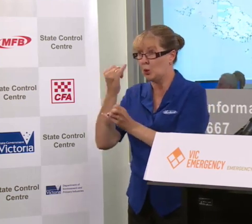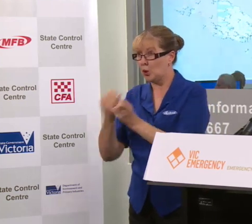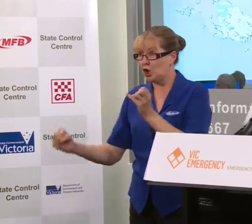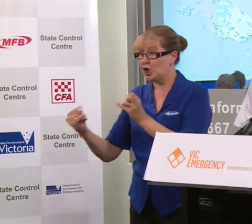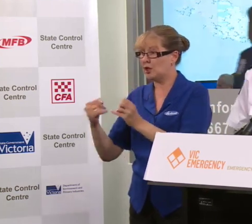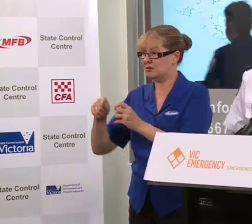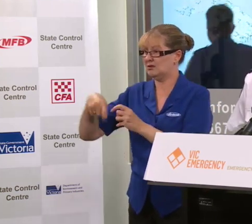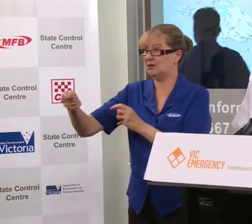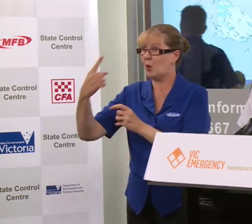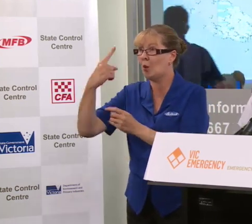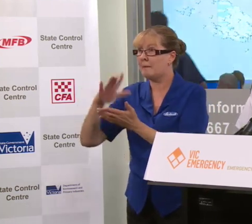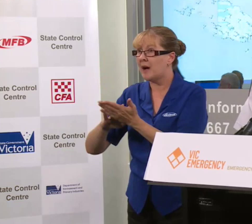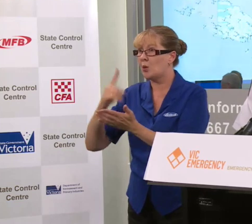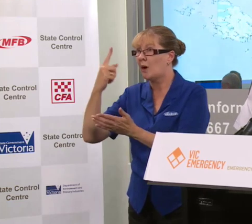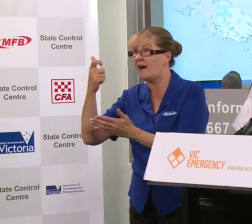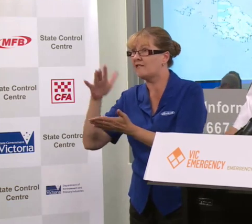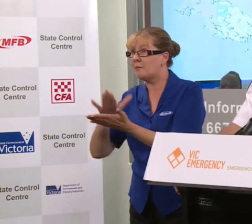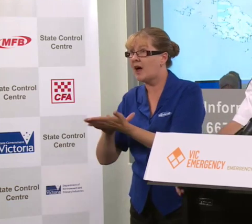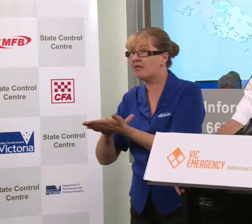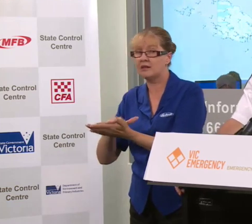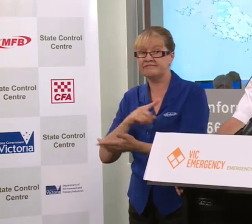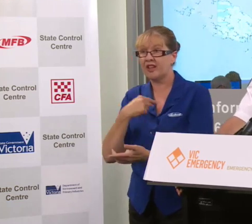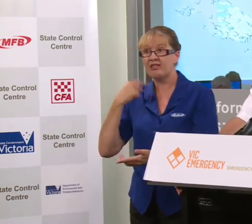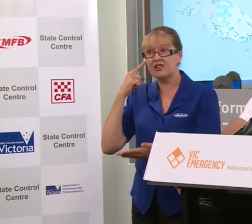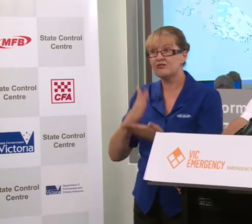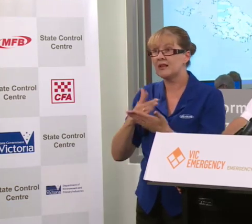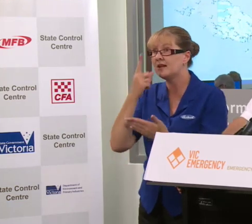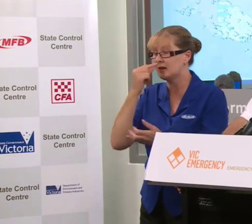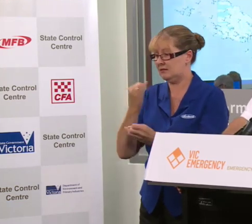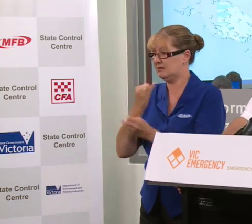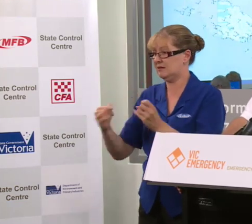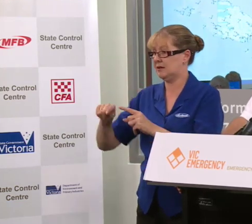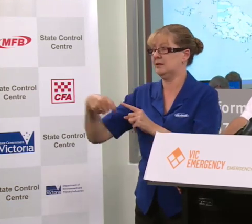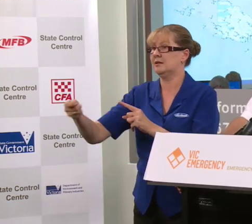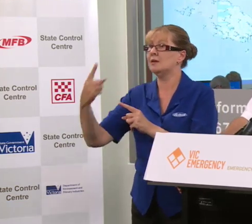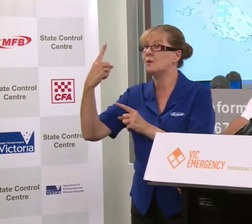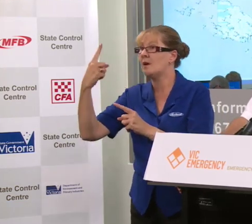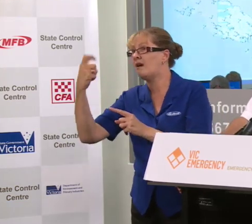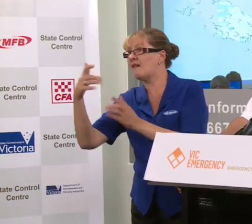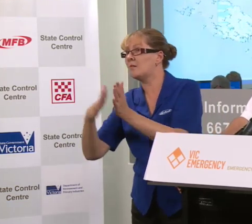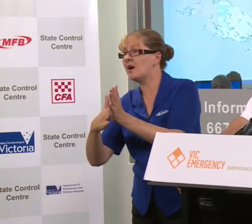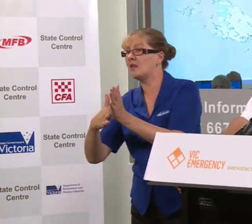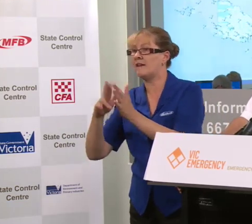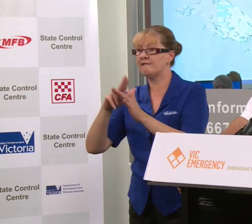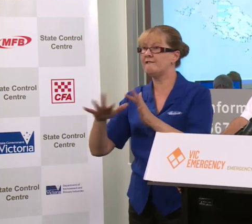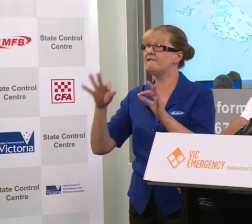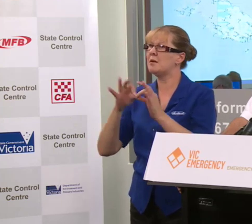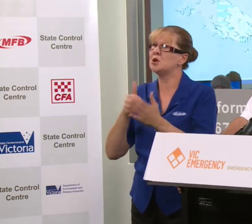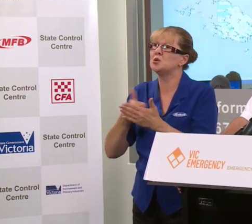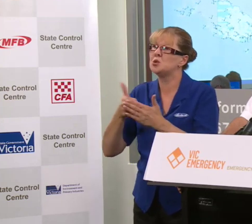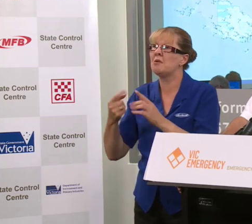half? I think that's a reality. The fact is that February is the